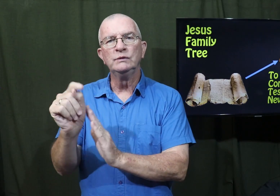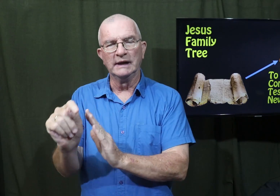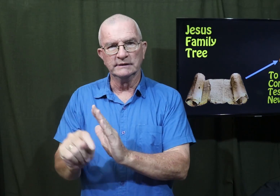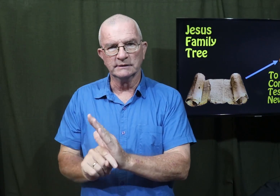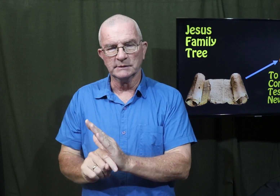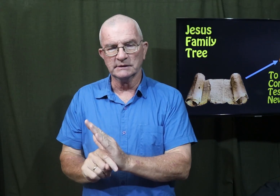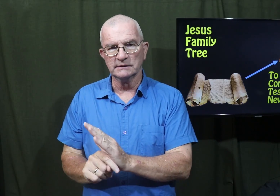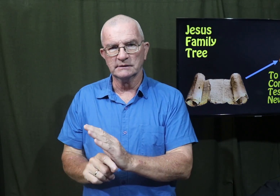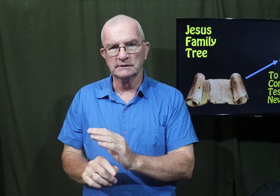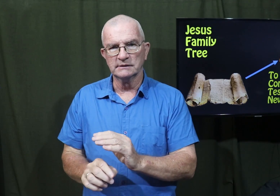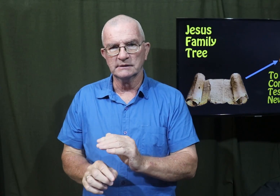Testament